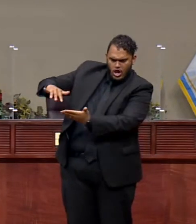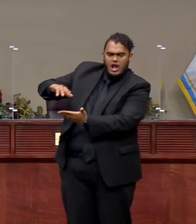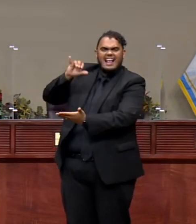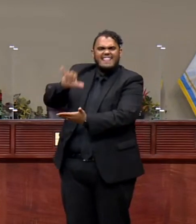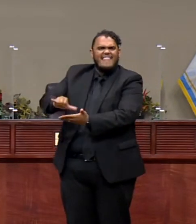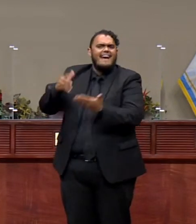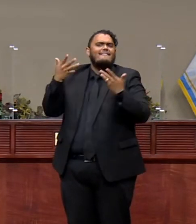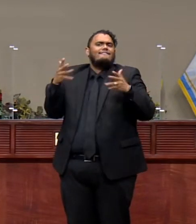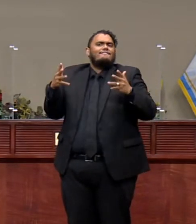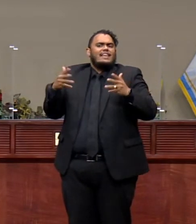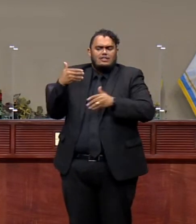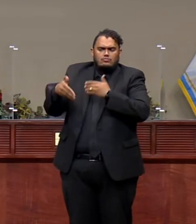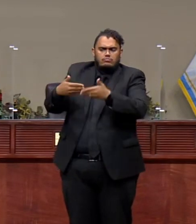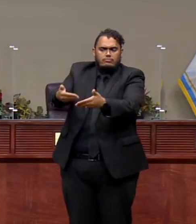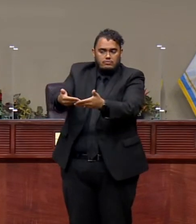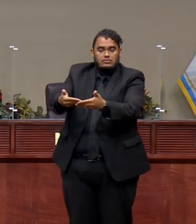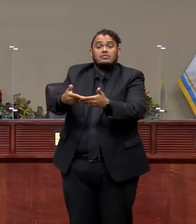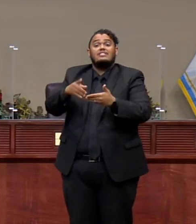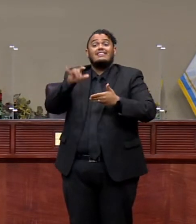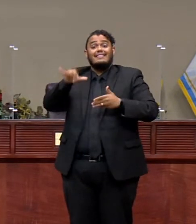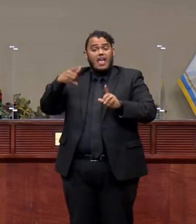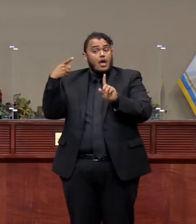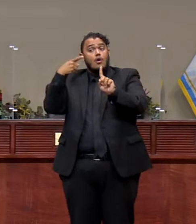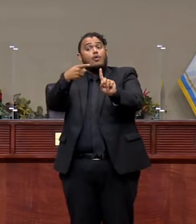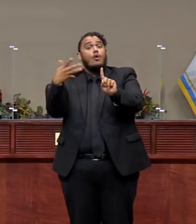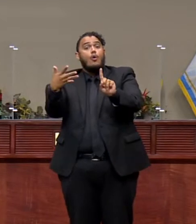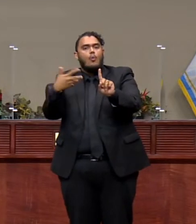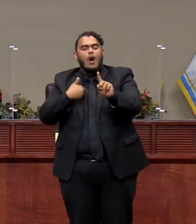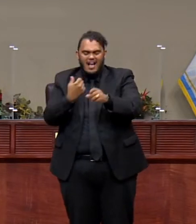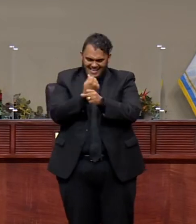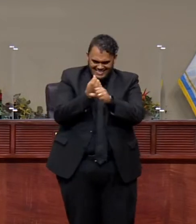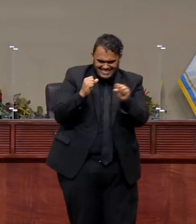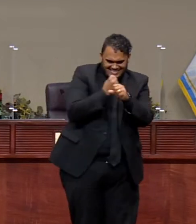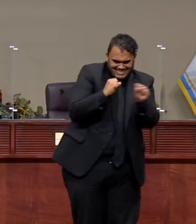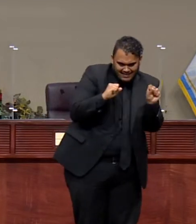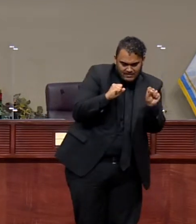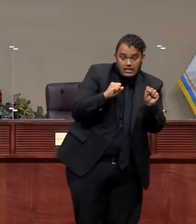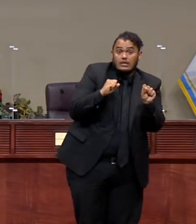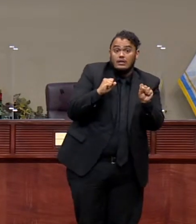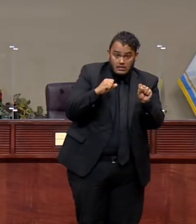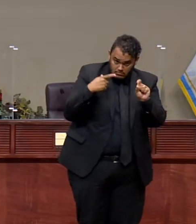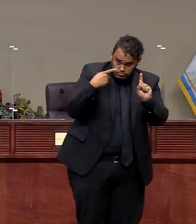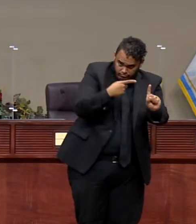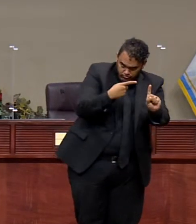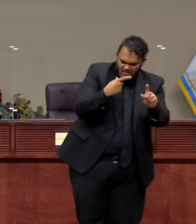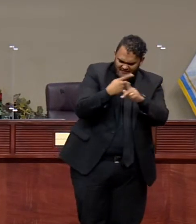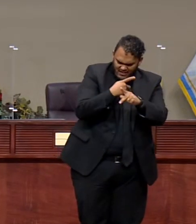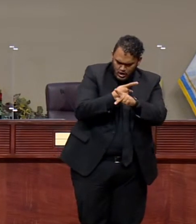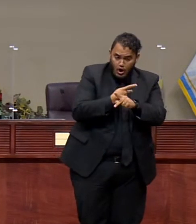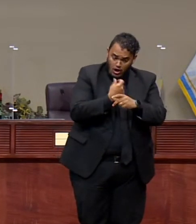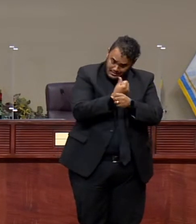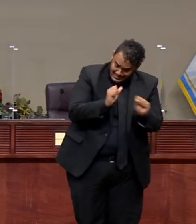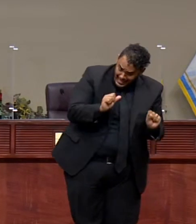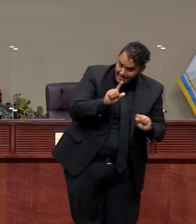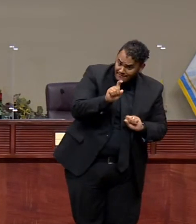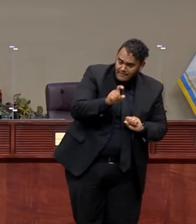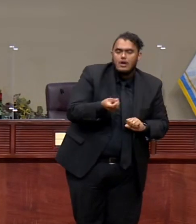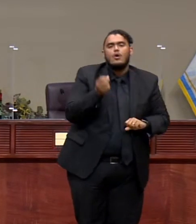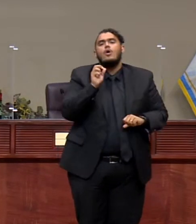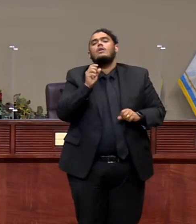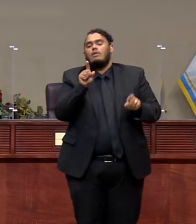but also determining dose, how much you have to give. Is it going to be the same? Is it going to be